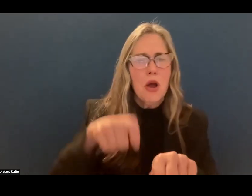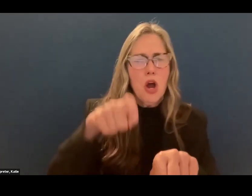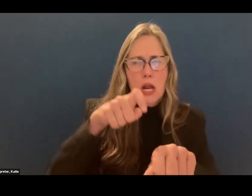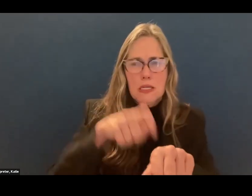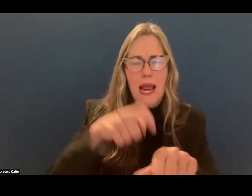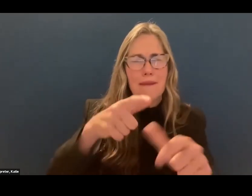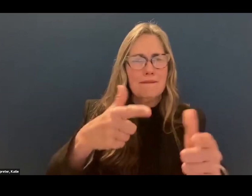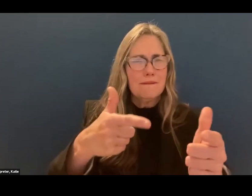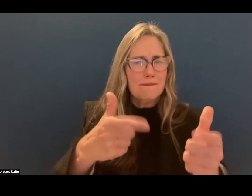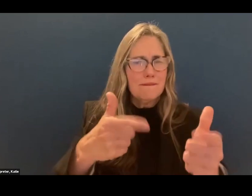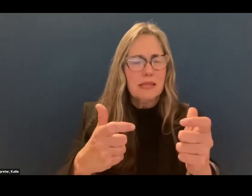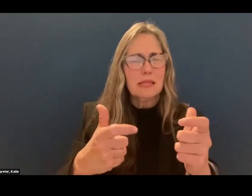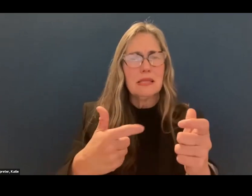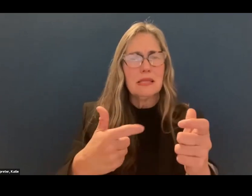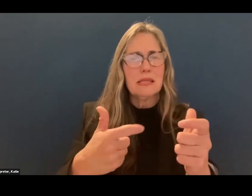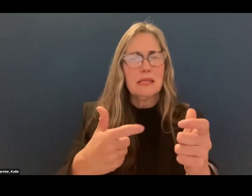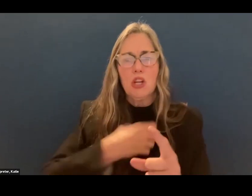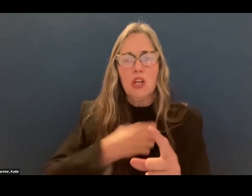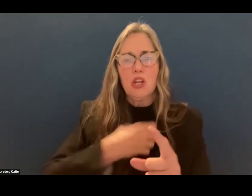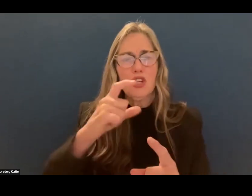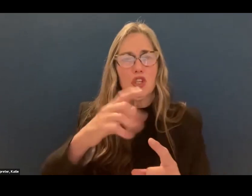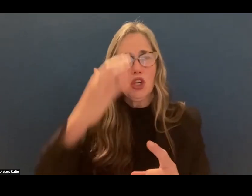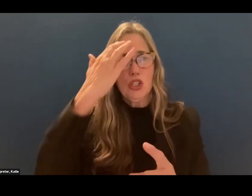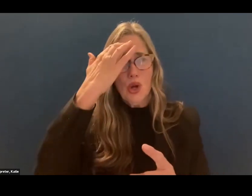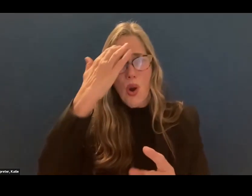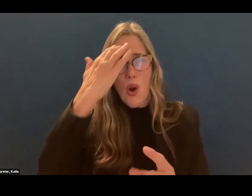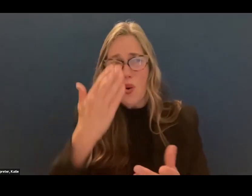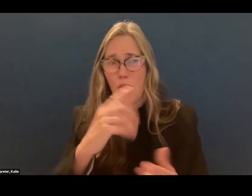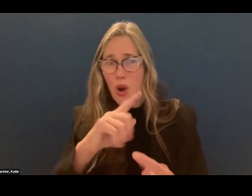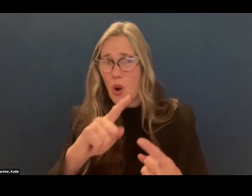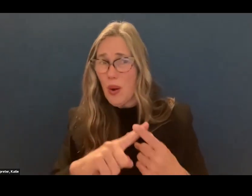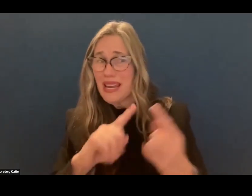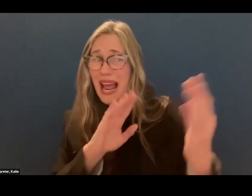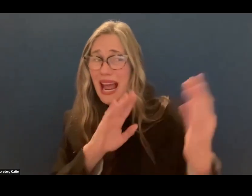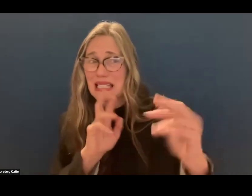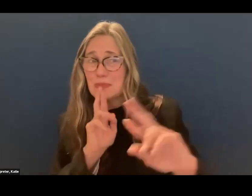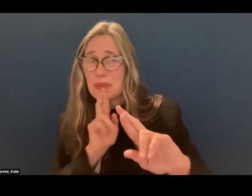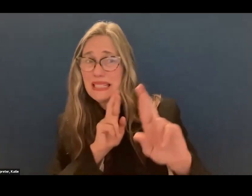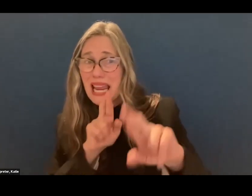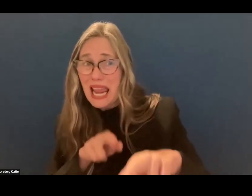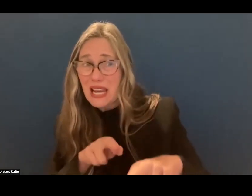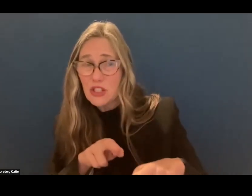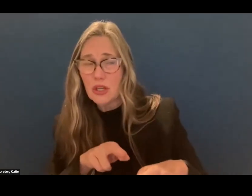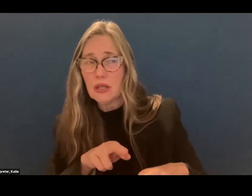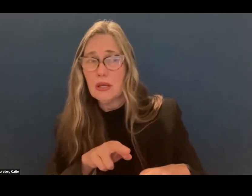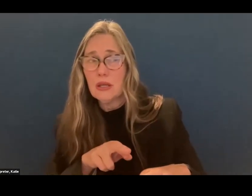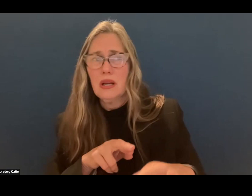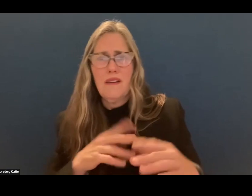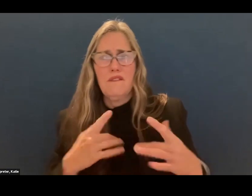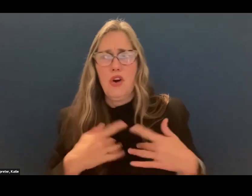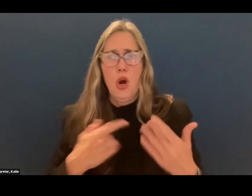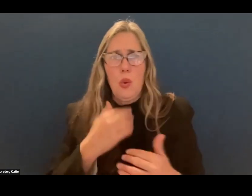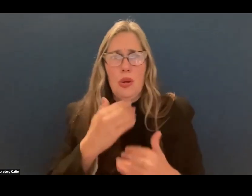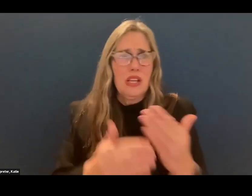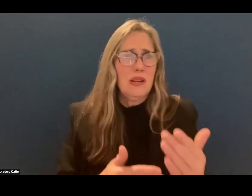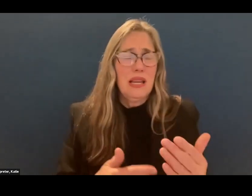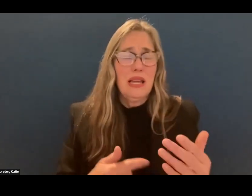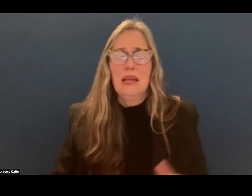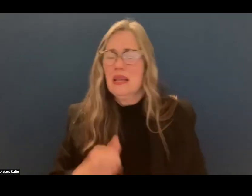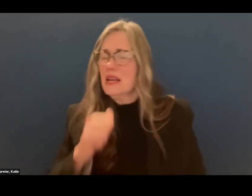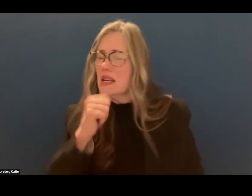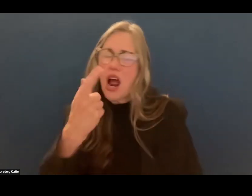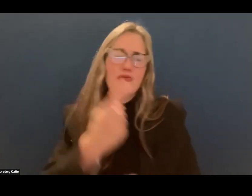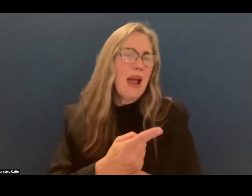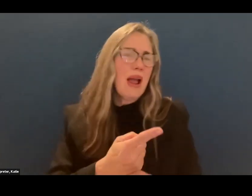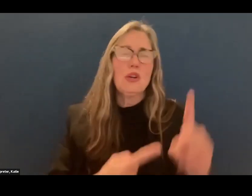today. I should know reasonably when I can expect an answer on progress of where we are with that